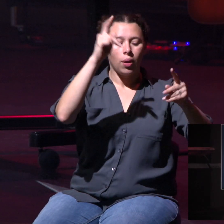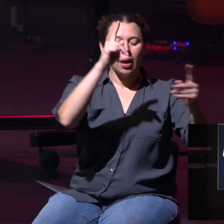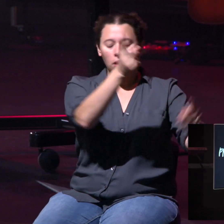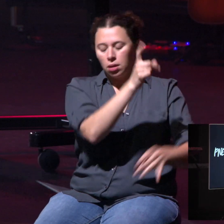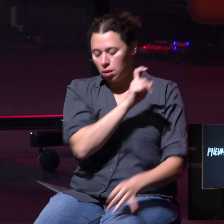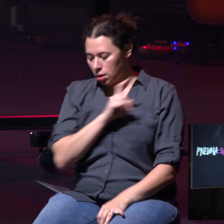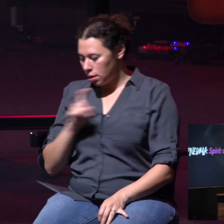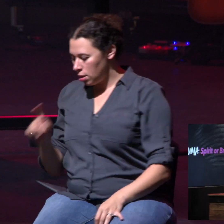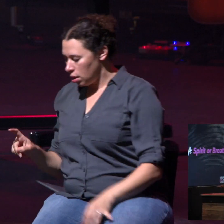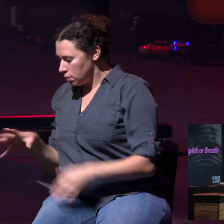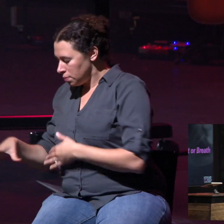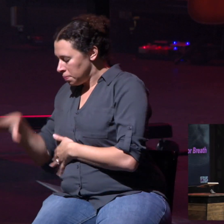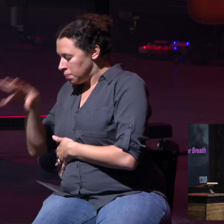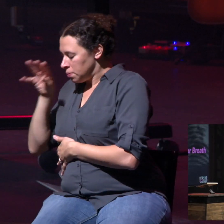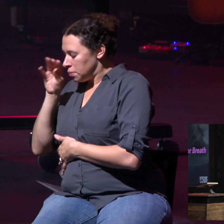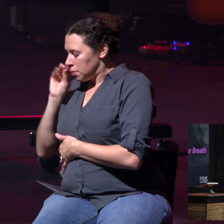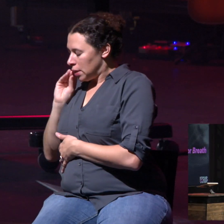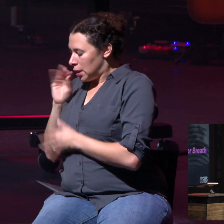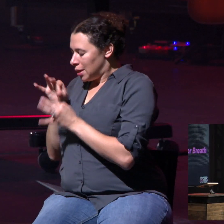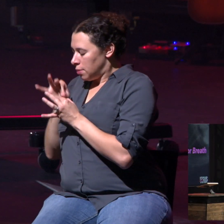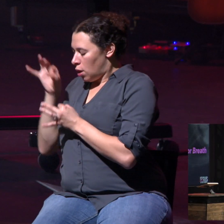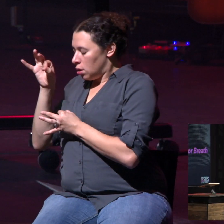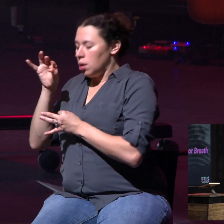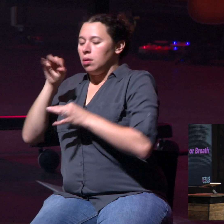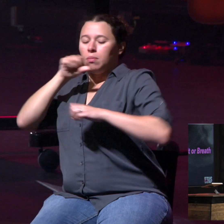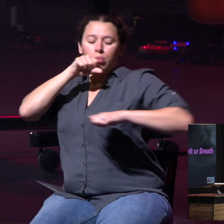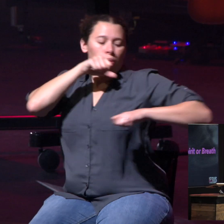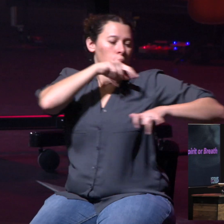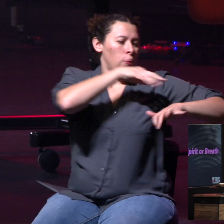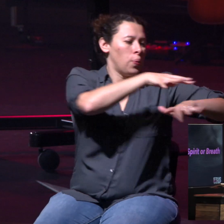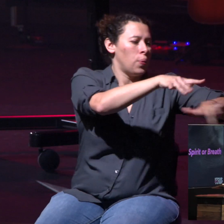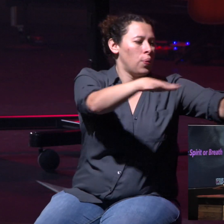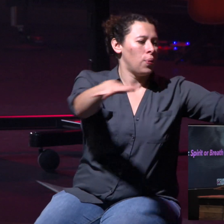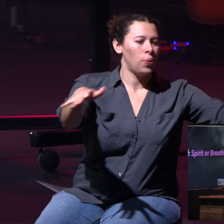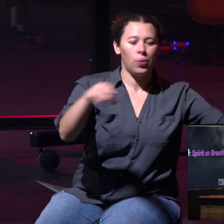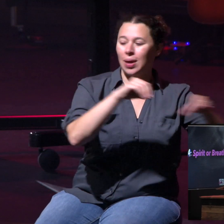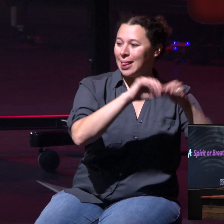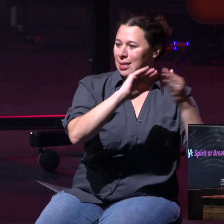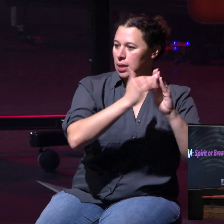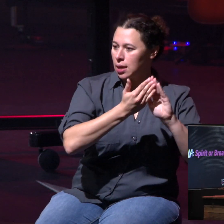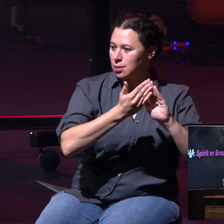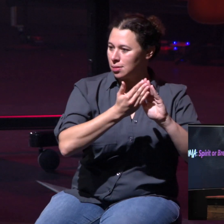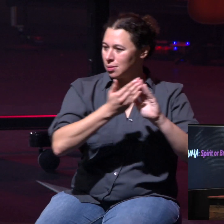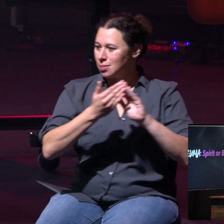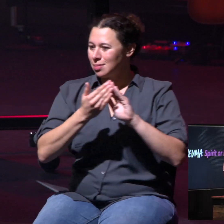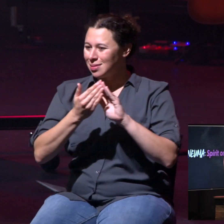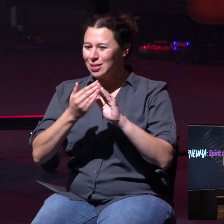Spirit, and then he'd go and breathe it out into the cities. You look at Jesus, breathing was a rhythm.